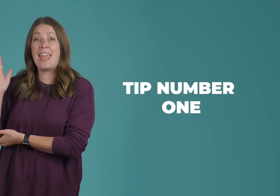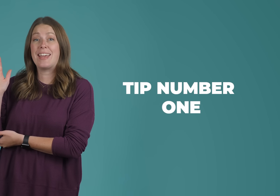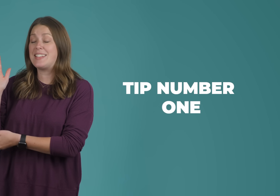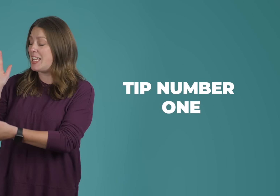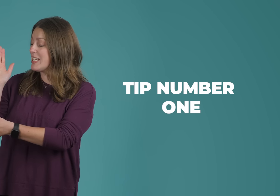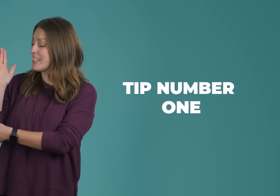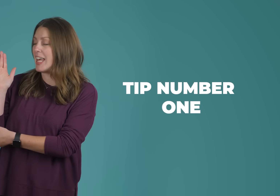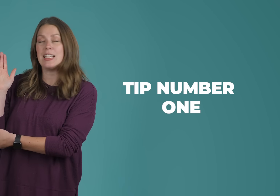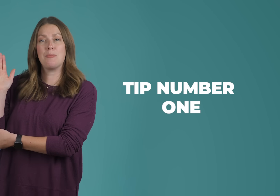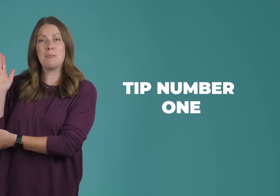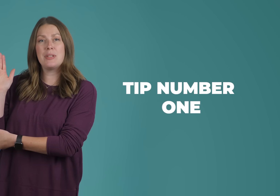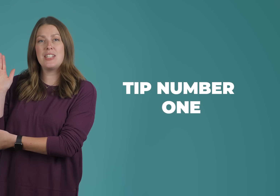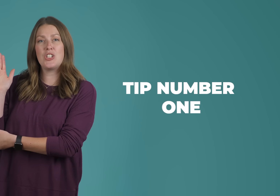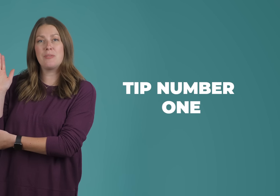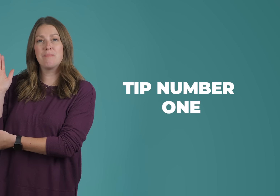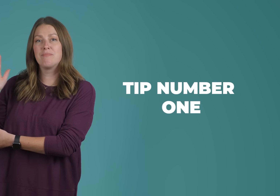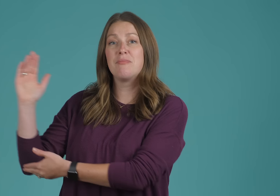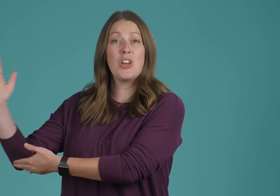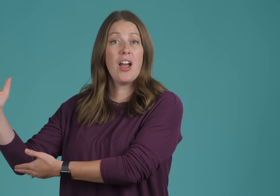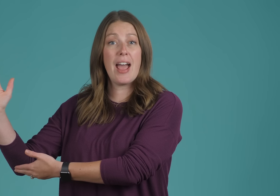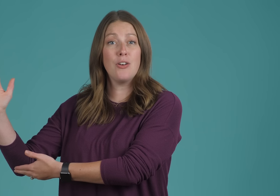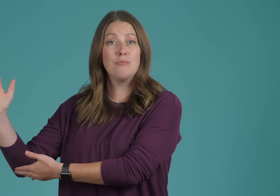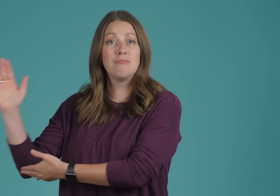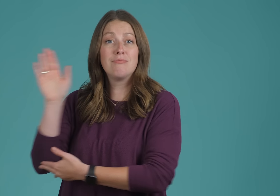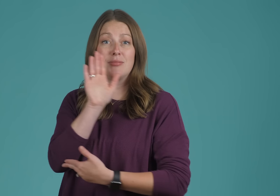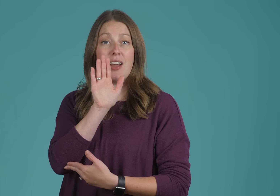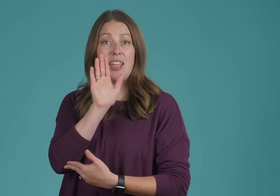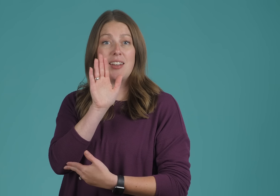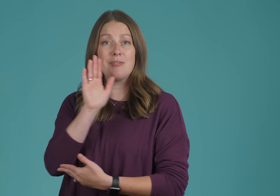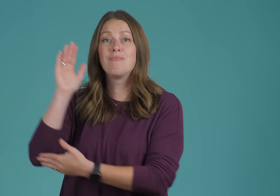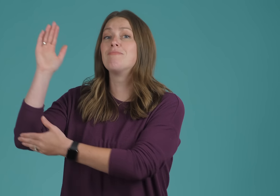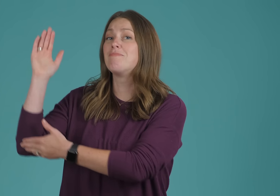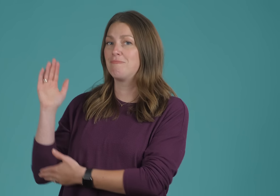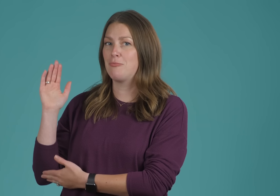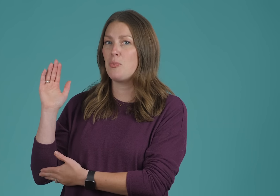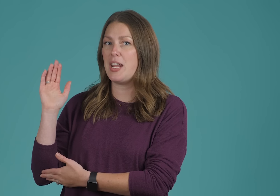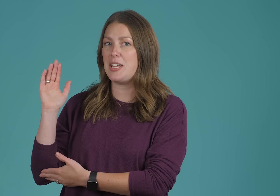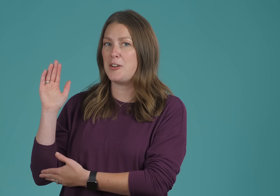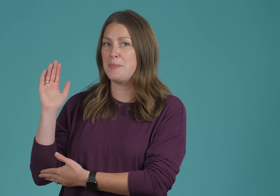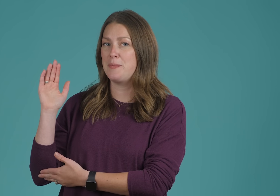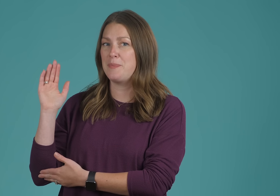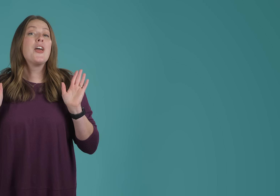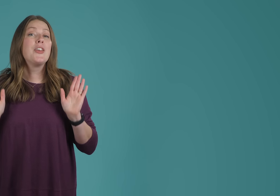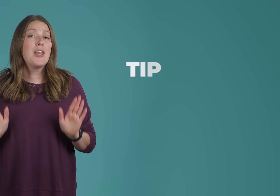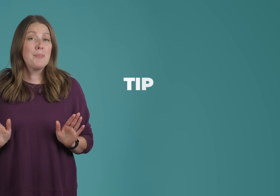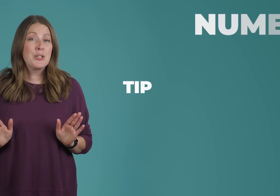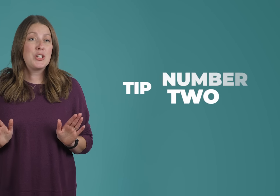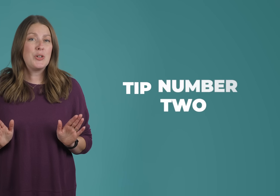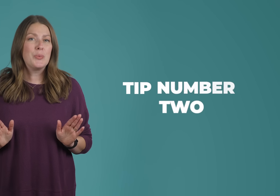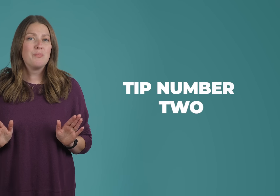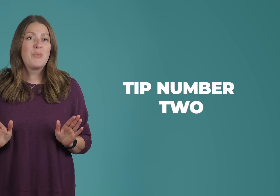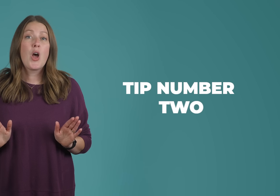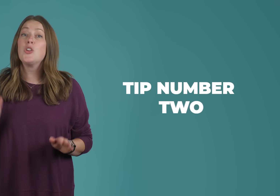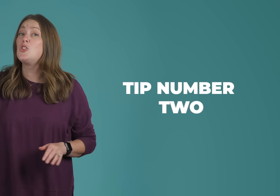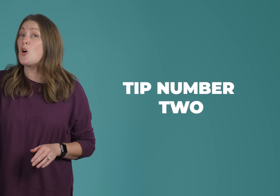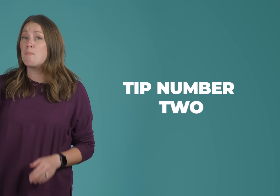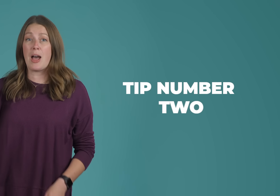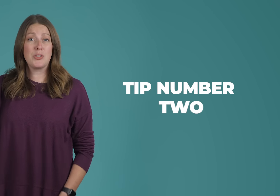hand in a slightly bent position. Not out, not in. Right here. Number 2, don't bounce up